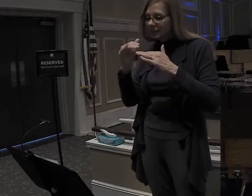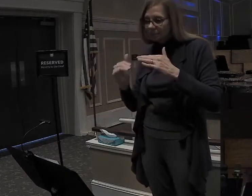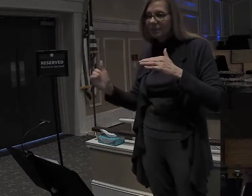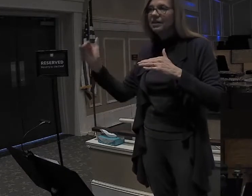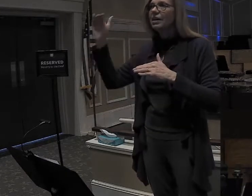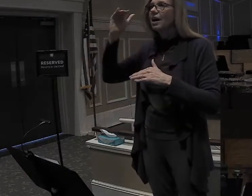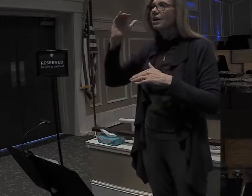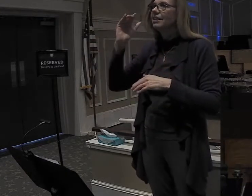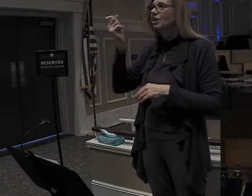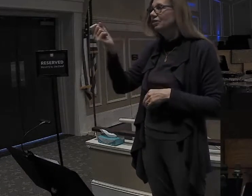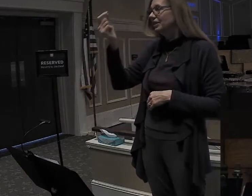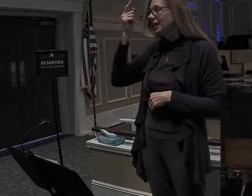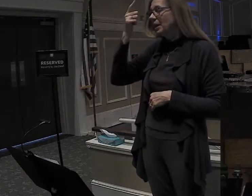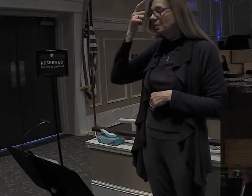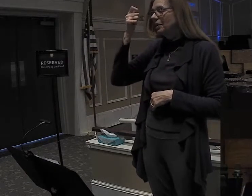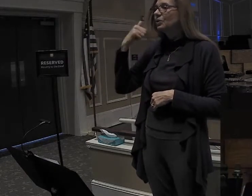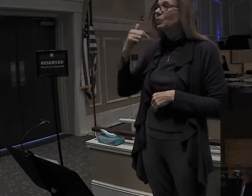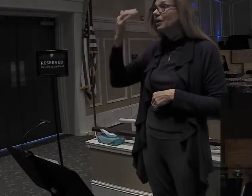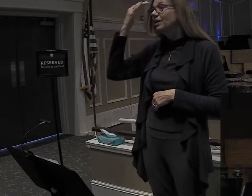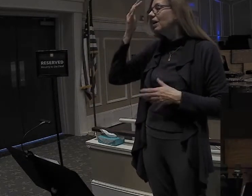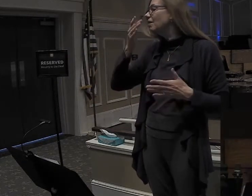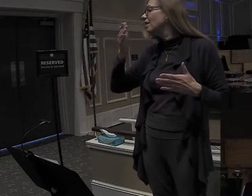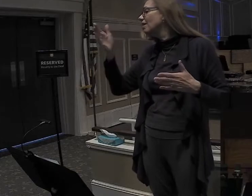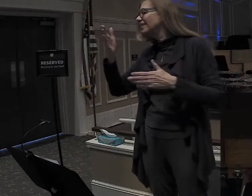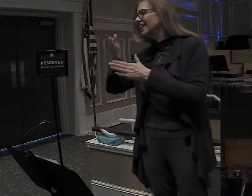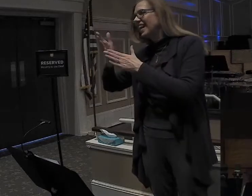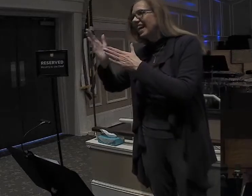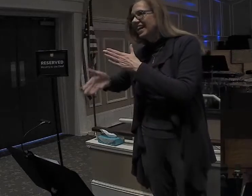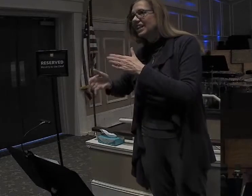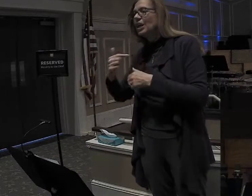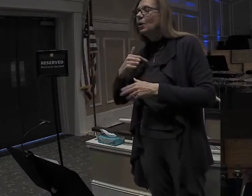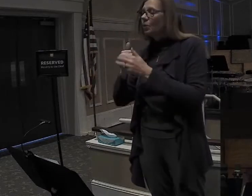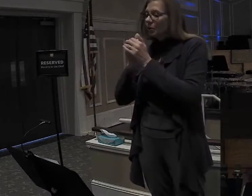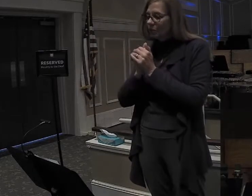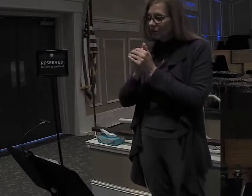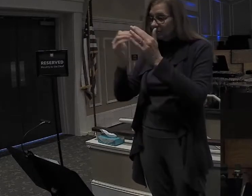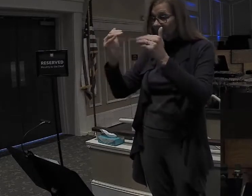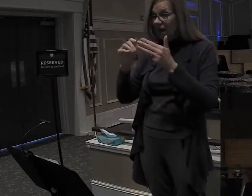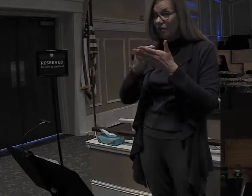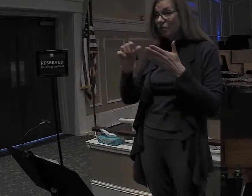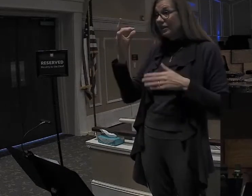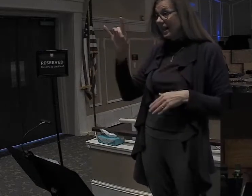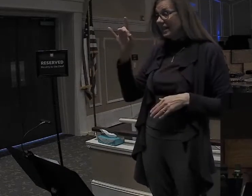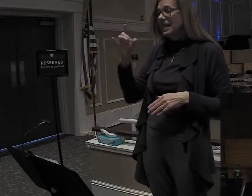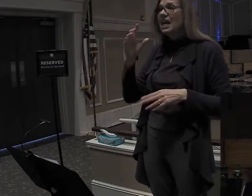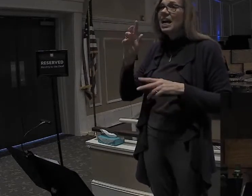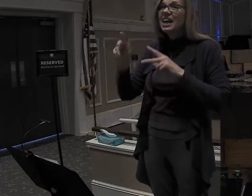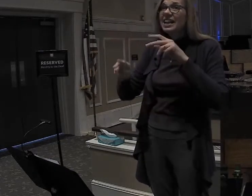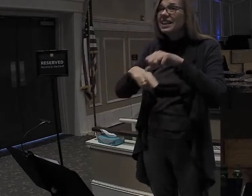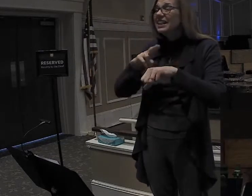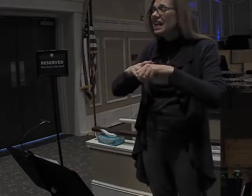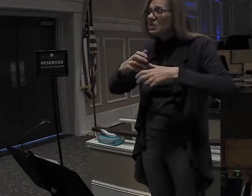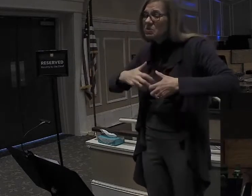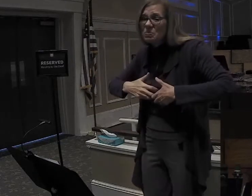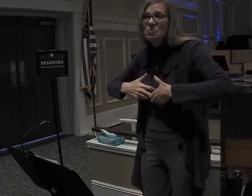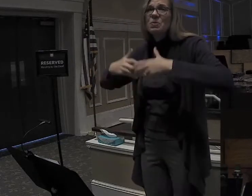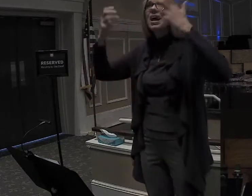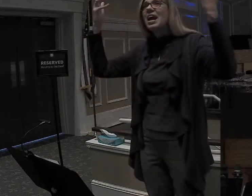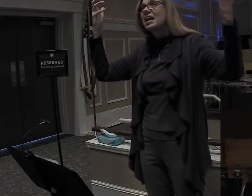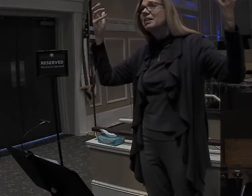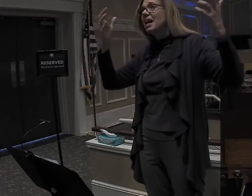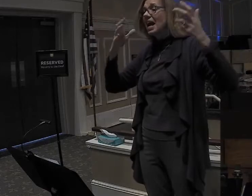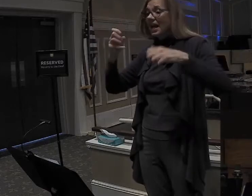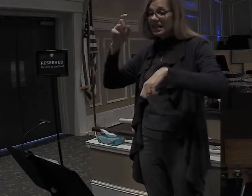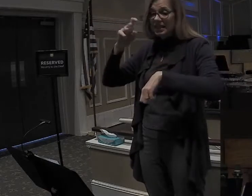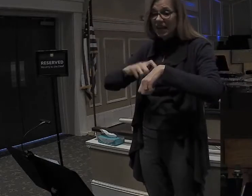understanding because we know the end of the story. We worship. Look at verse 18. And the nations were enraged, and your wrath came, and the time came